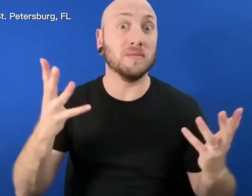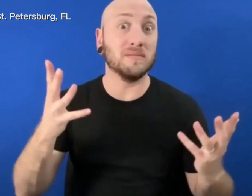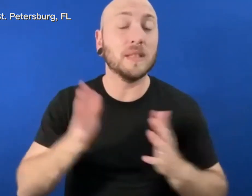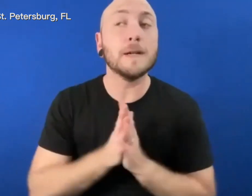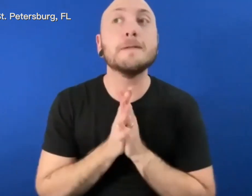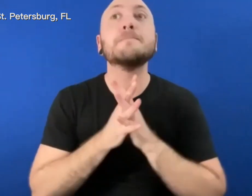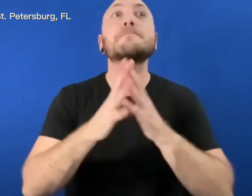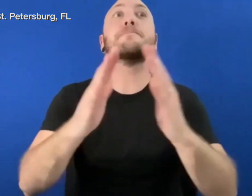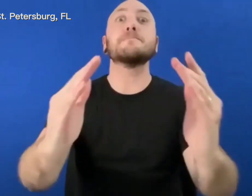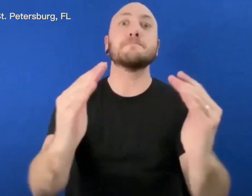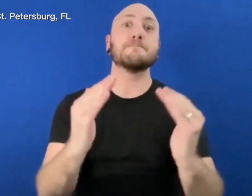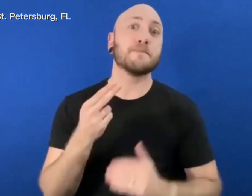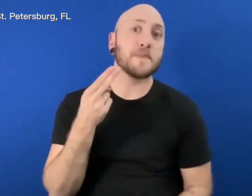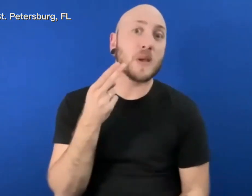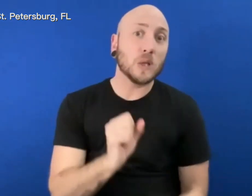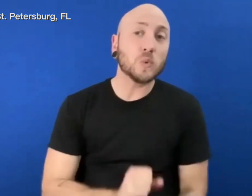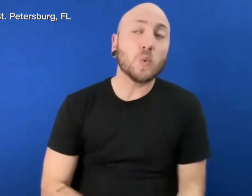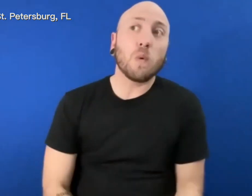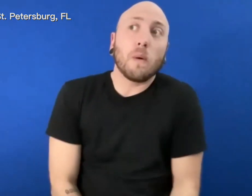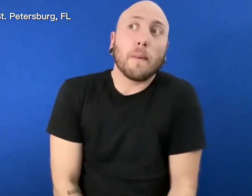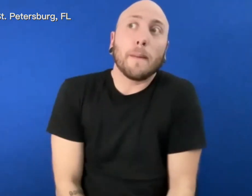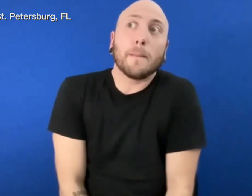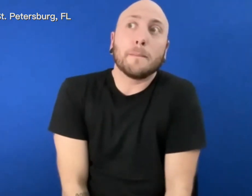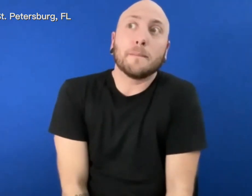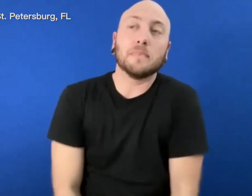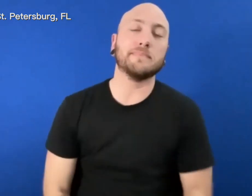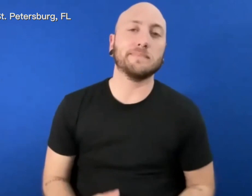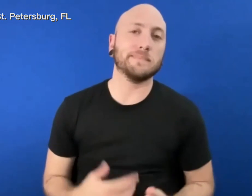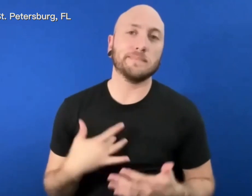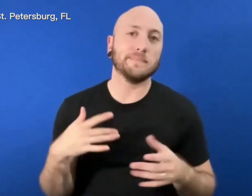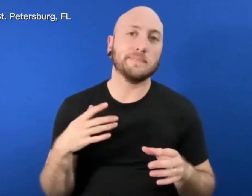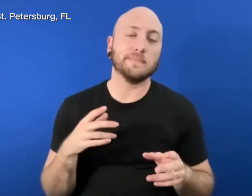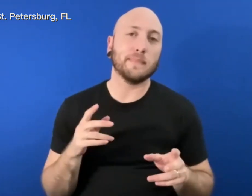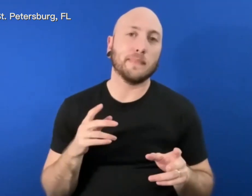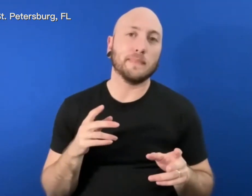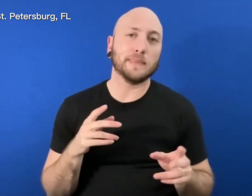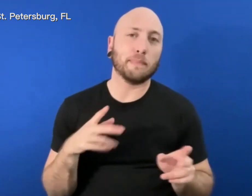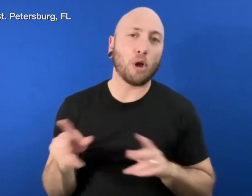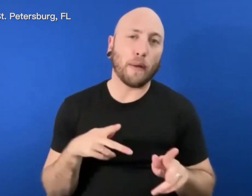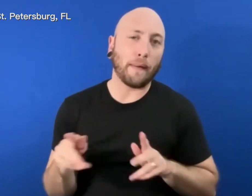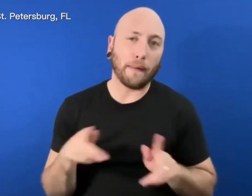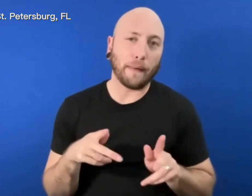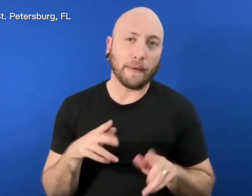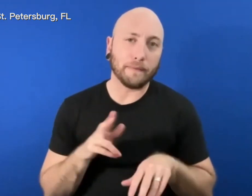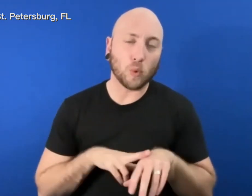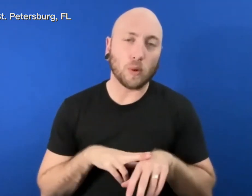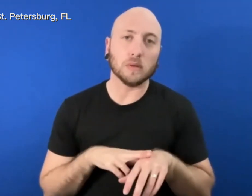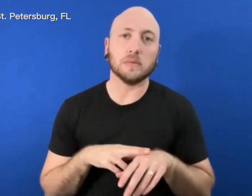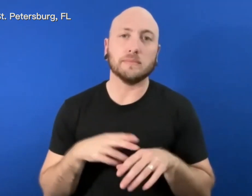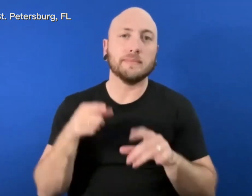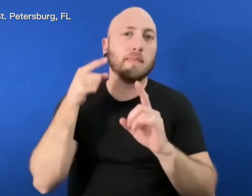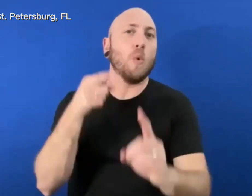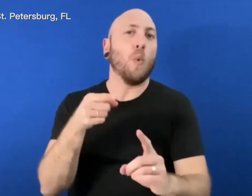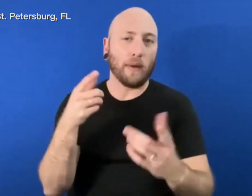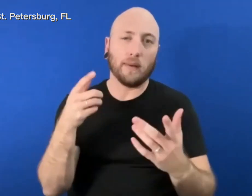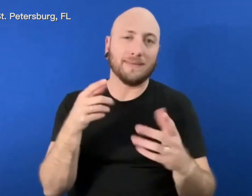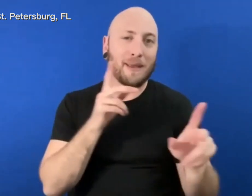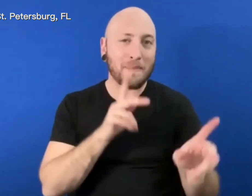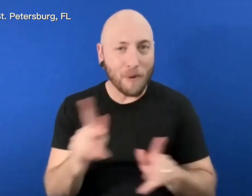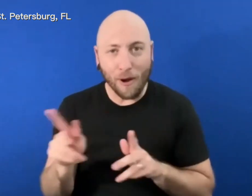was basically centered around partying. It was centered around drinking and drugging. You know,